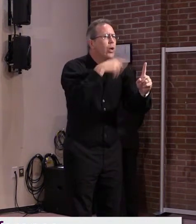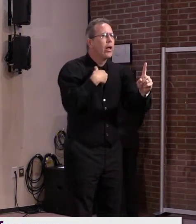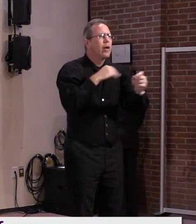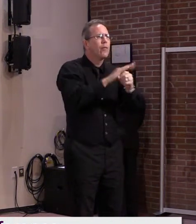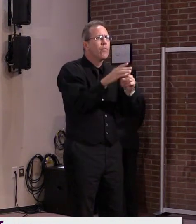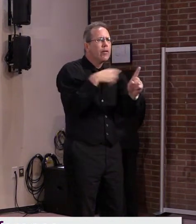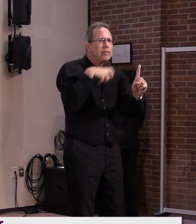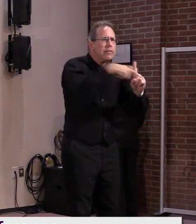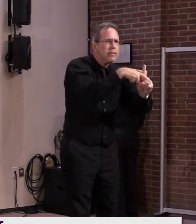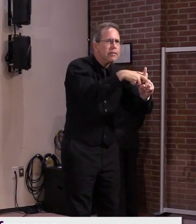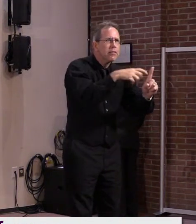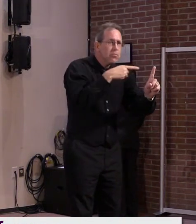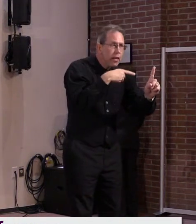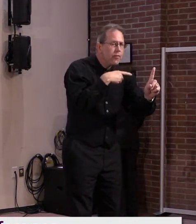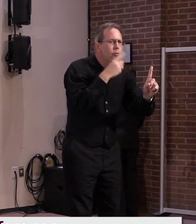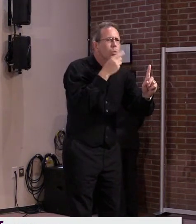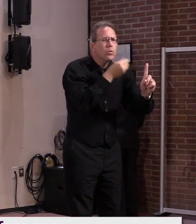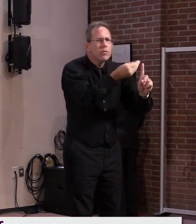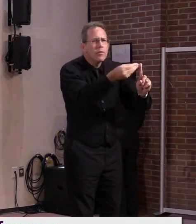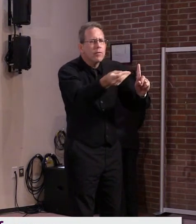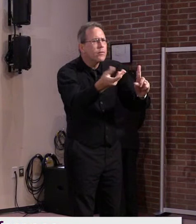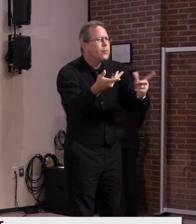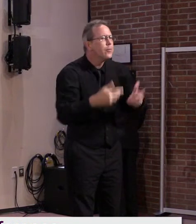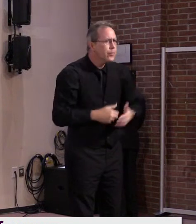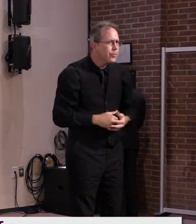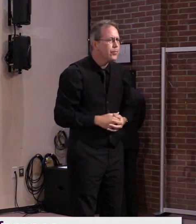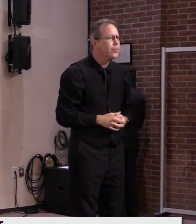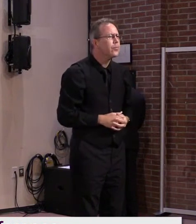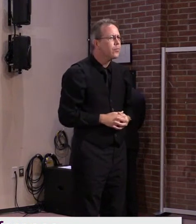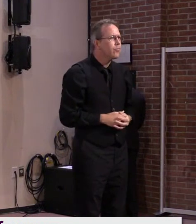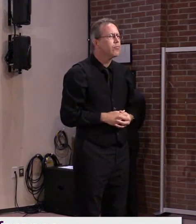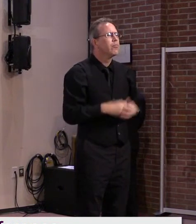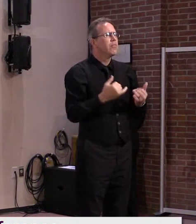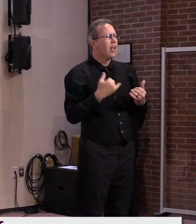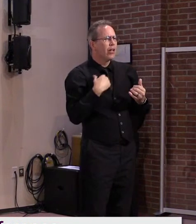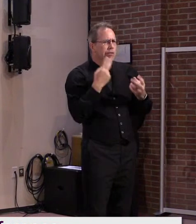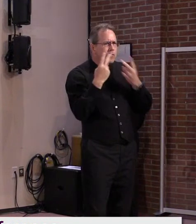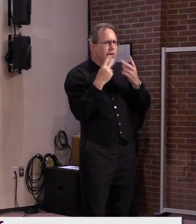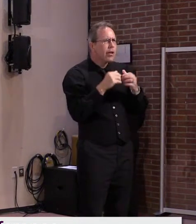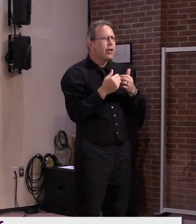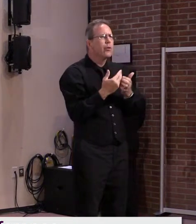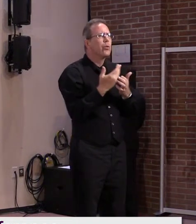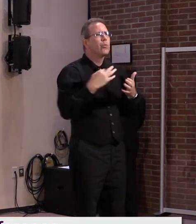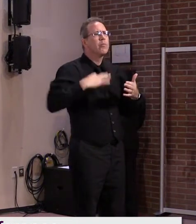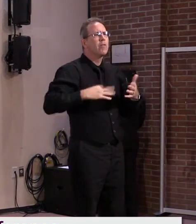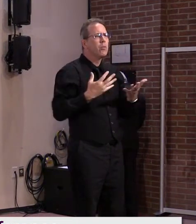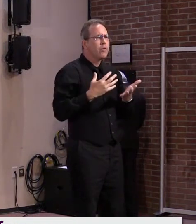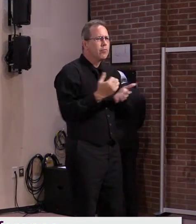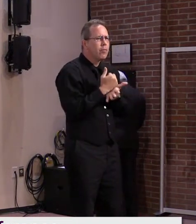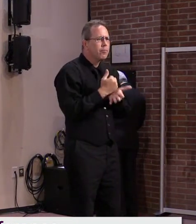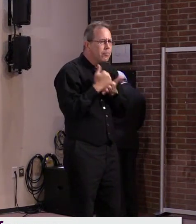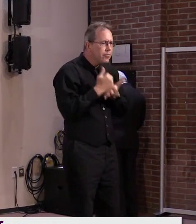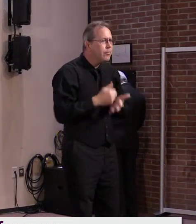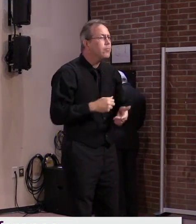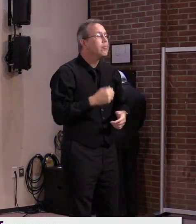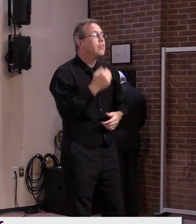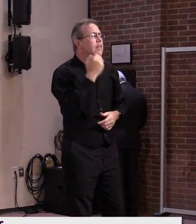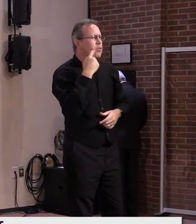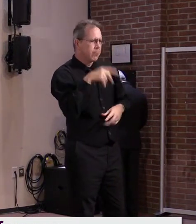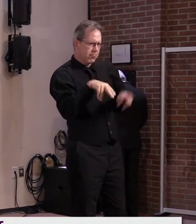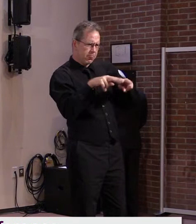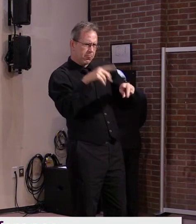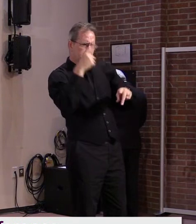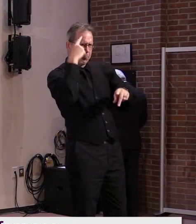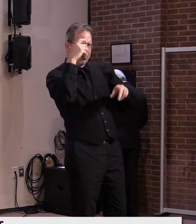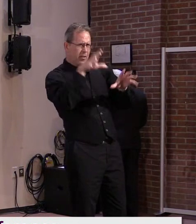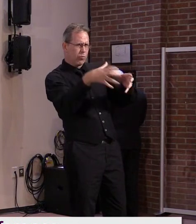strategy for reducing the amount of time students spend in quarantine. Making sure our students are in school as much as possible is one of our major